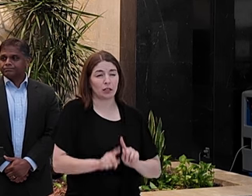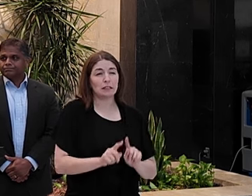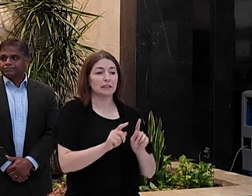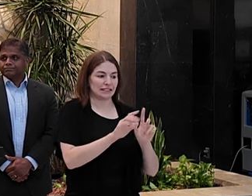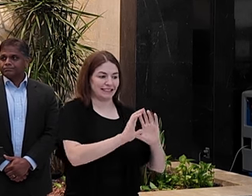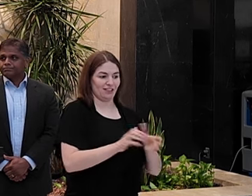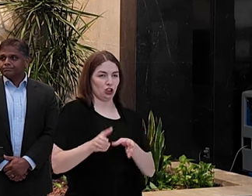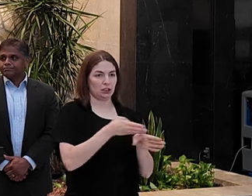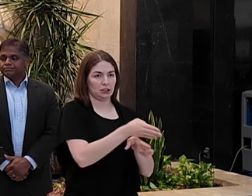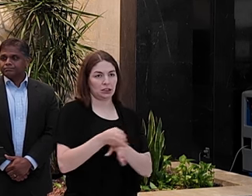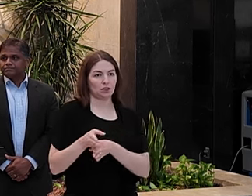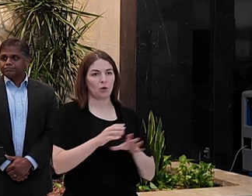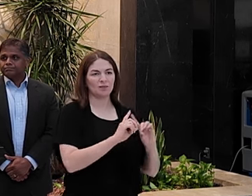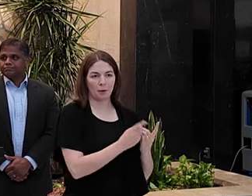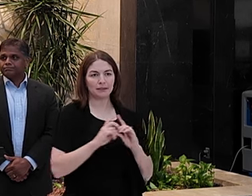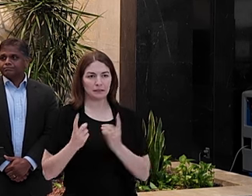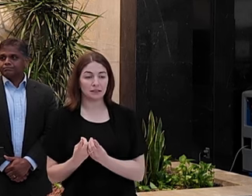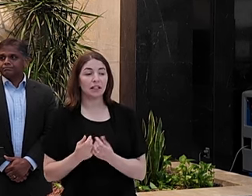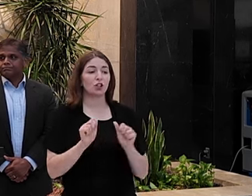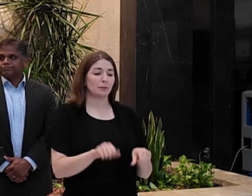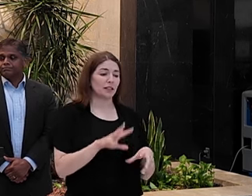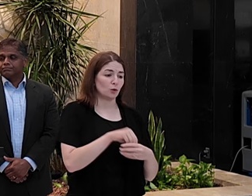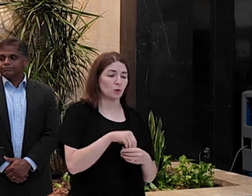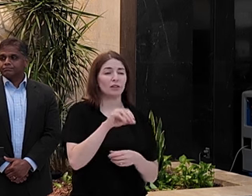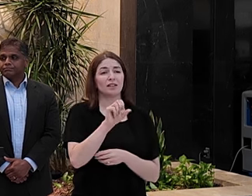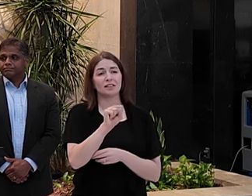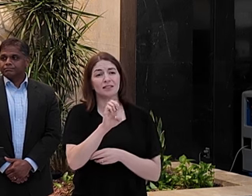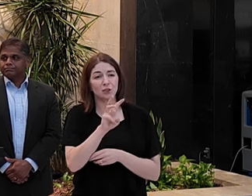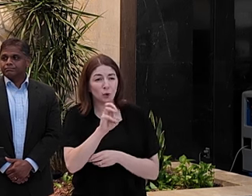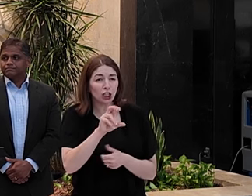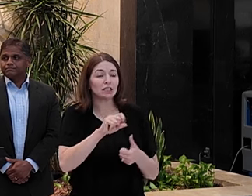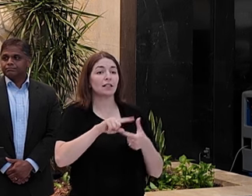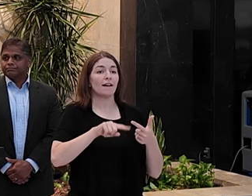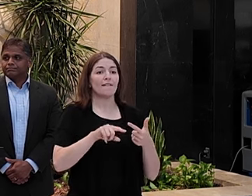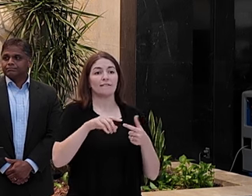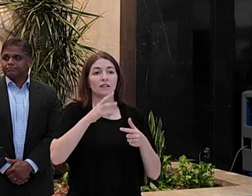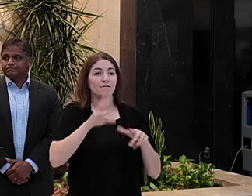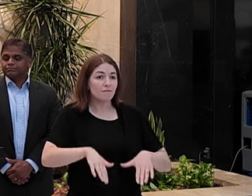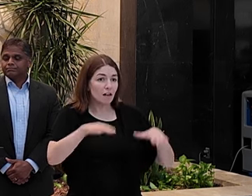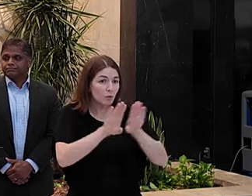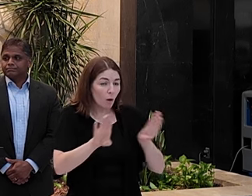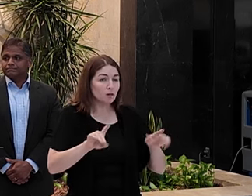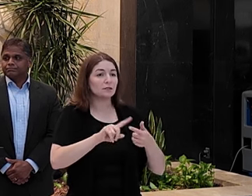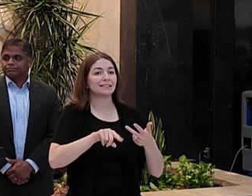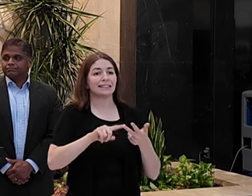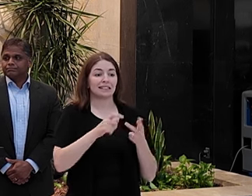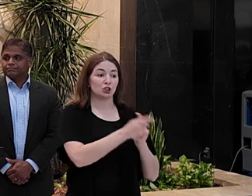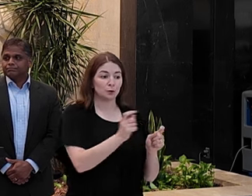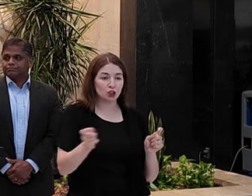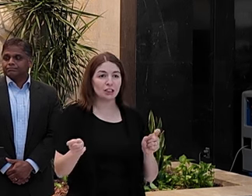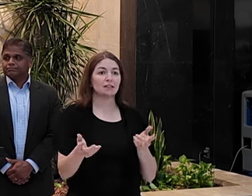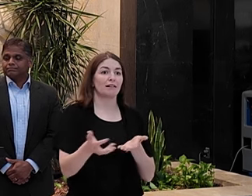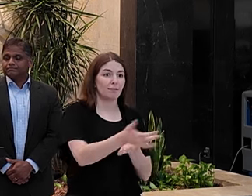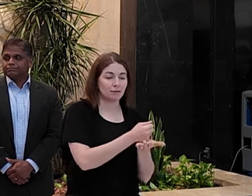multitude of divisions ranged from the sanitary sewers, flood walls, distribution, collections, pre-treatment, water